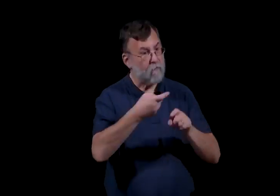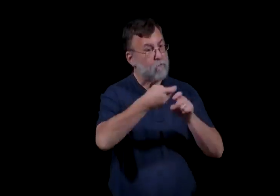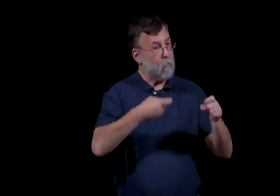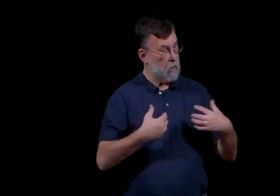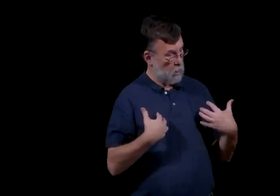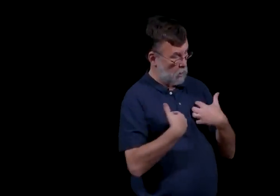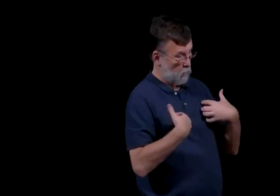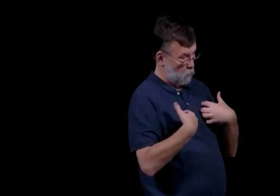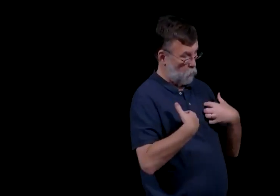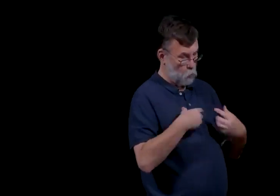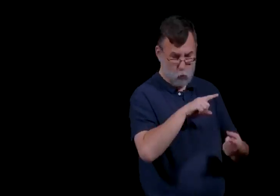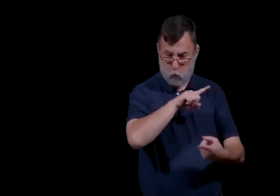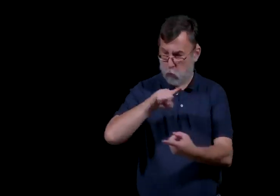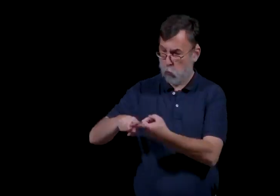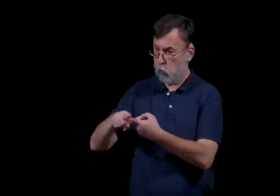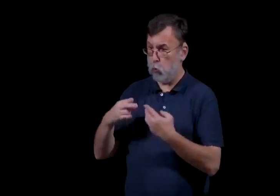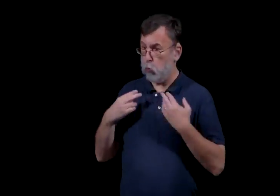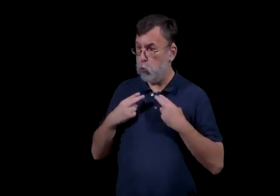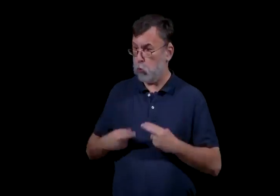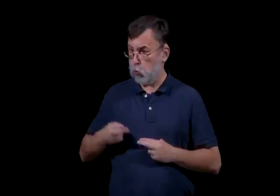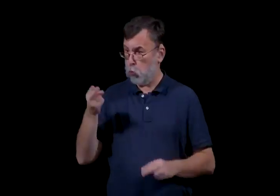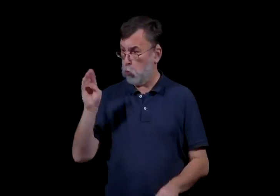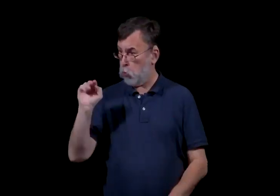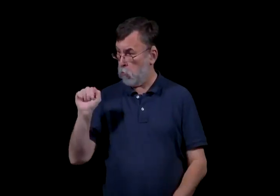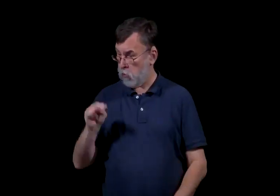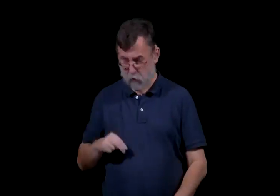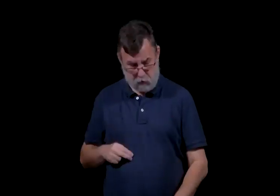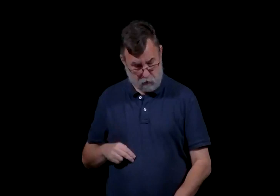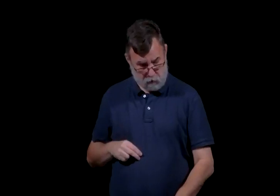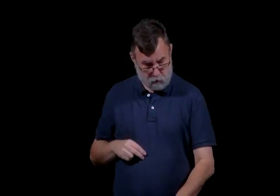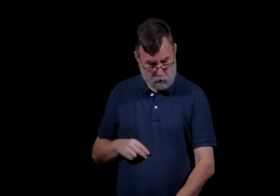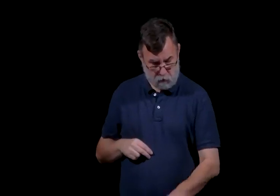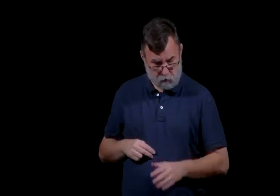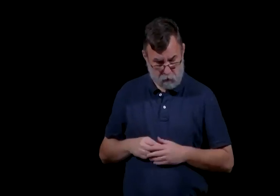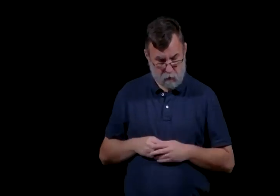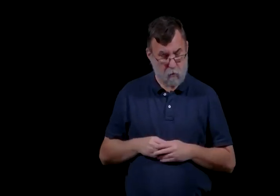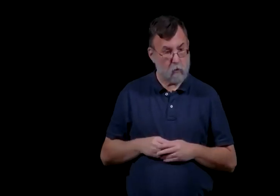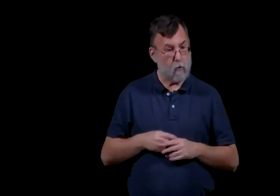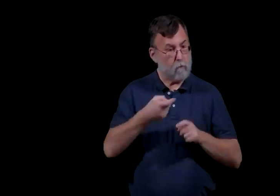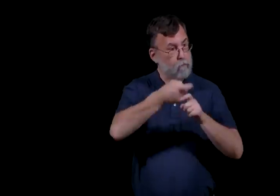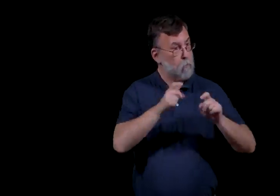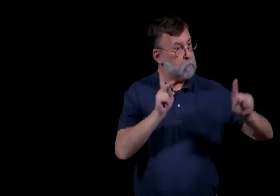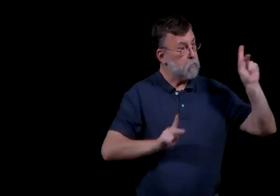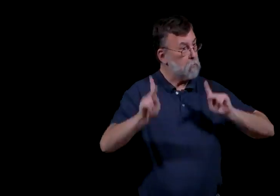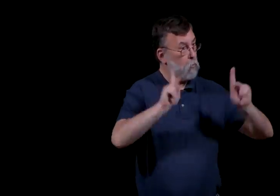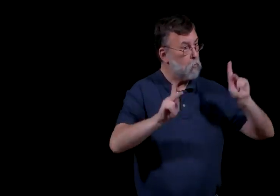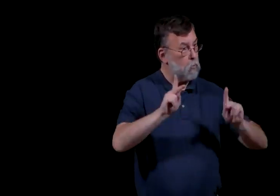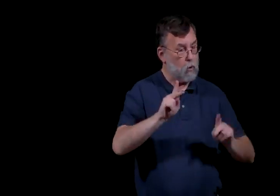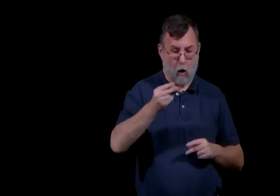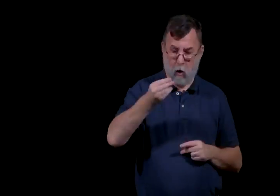And someone from the audience is saying, I believe that with all my heart. So we as humans,